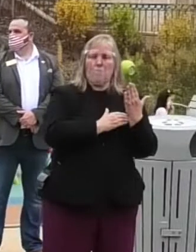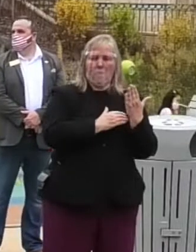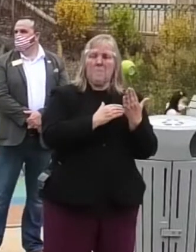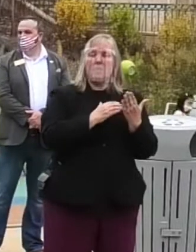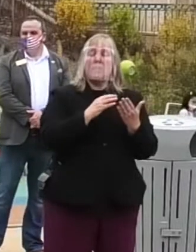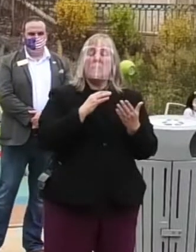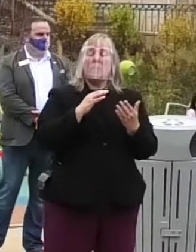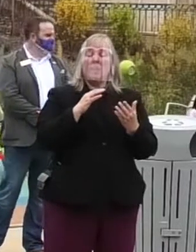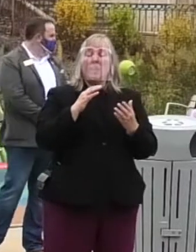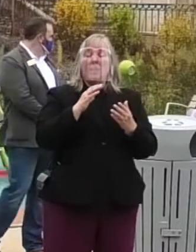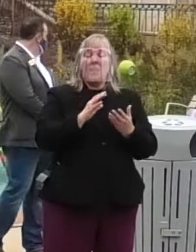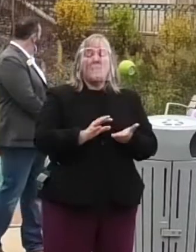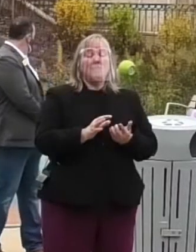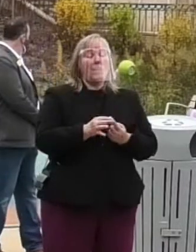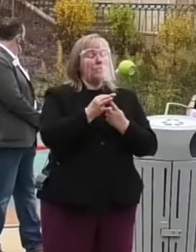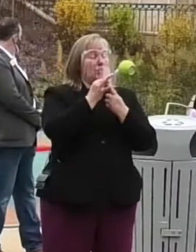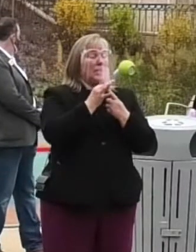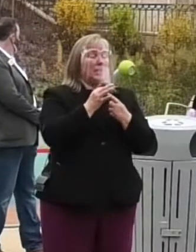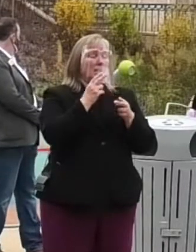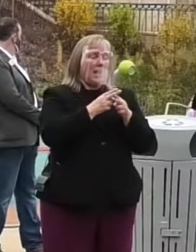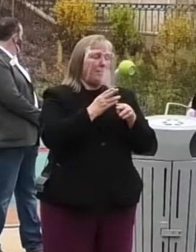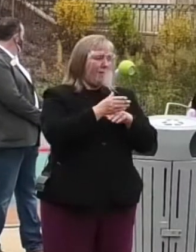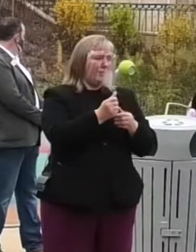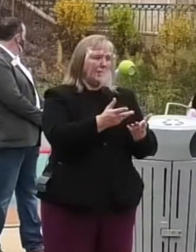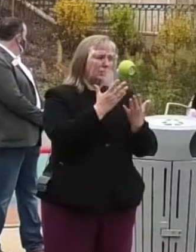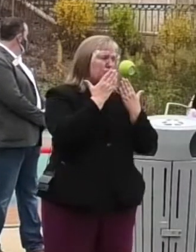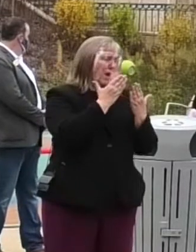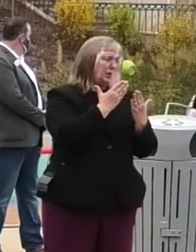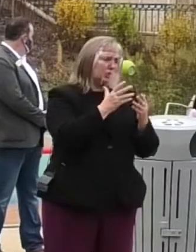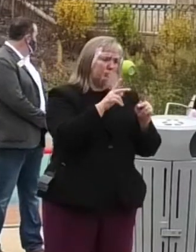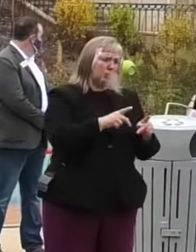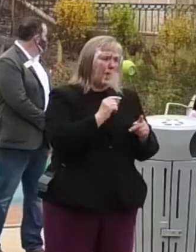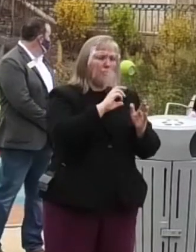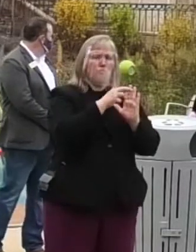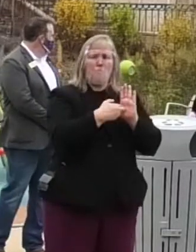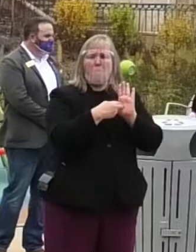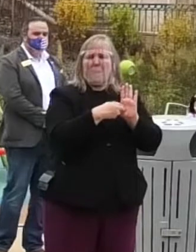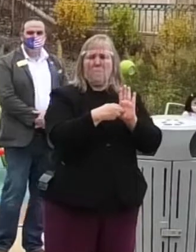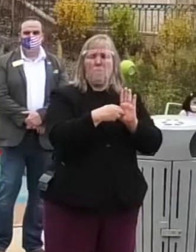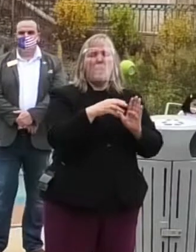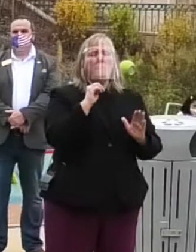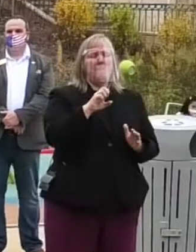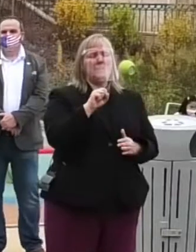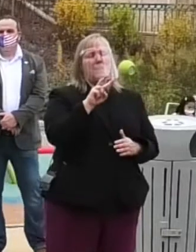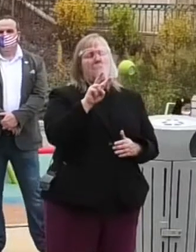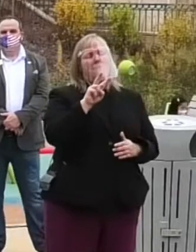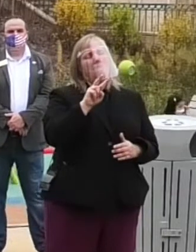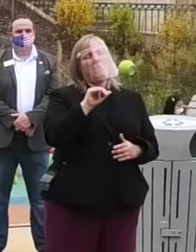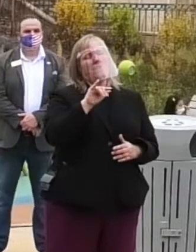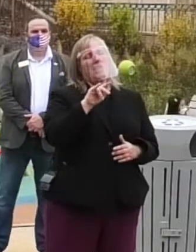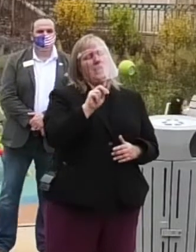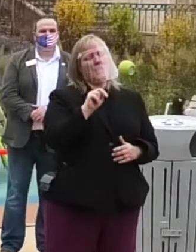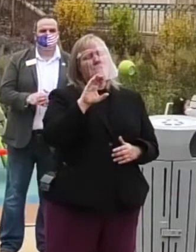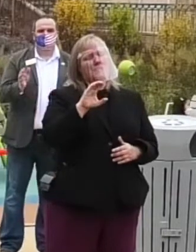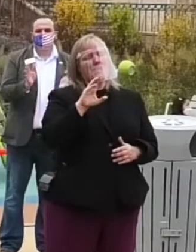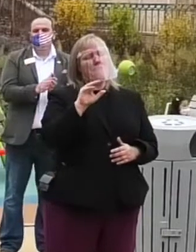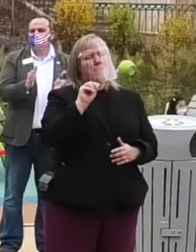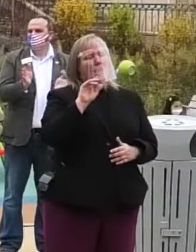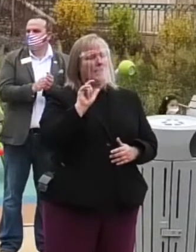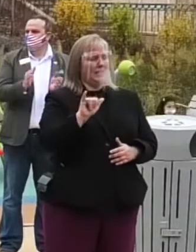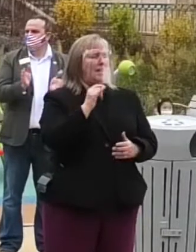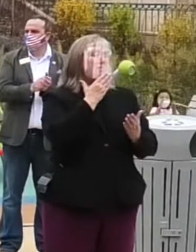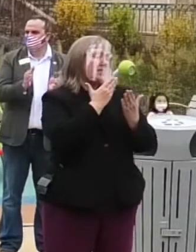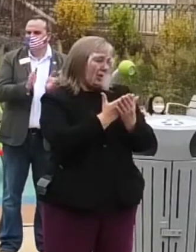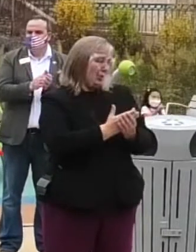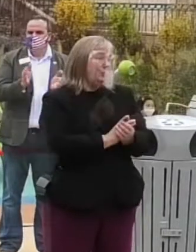especially being named after this gracious person and role model, Ms. Vivian C. Bailey. Thank you.